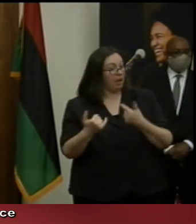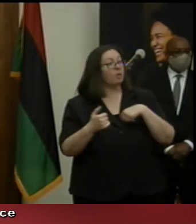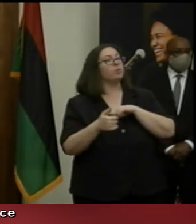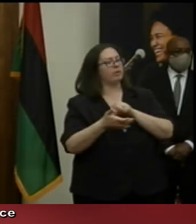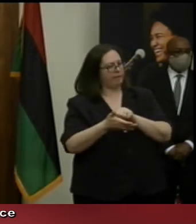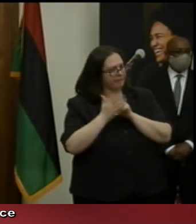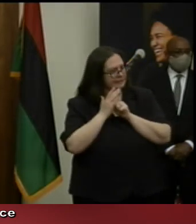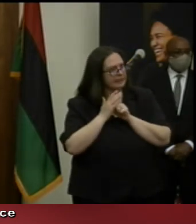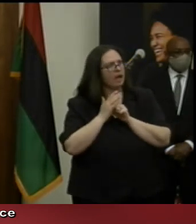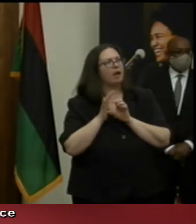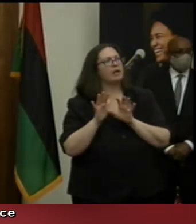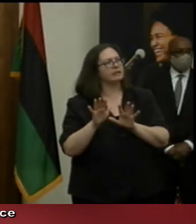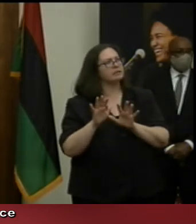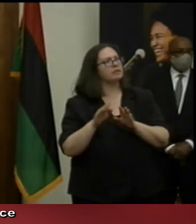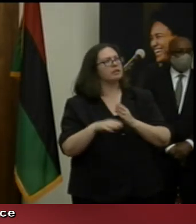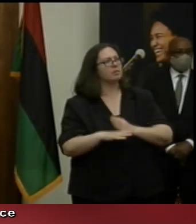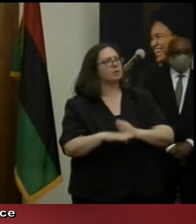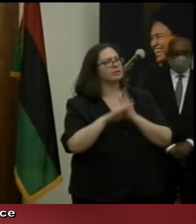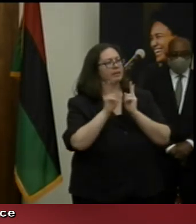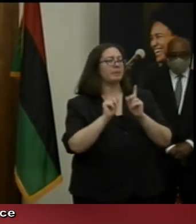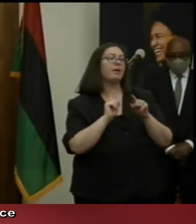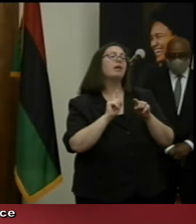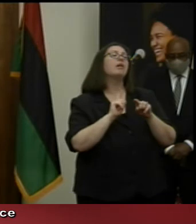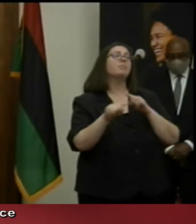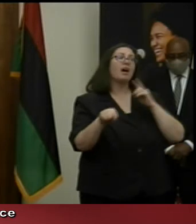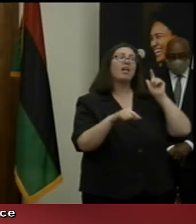emphasize. As pharmaceutical interventions